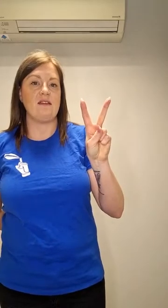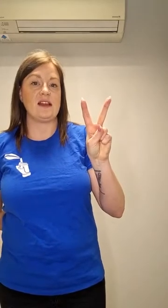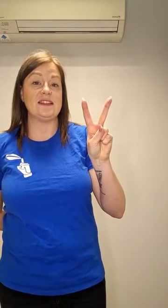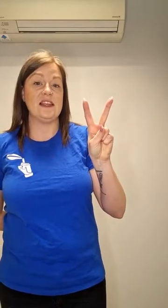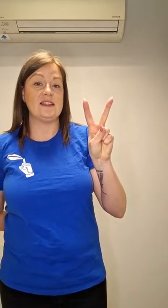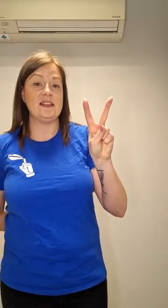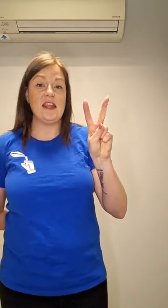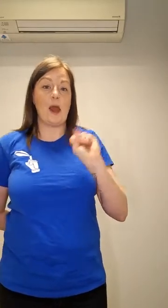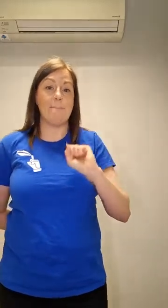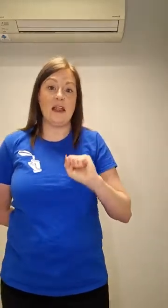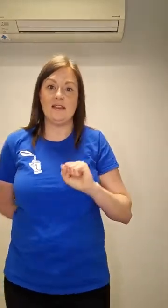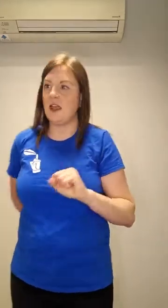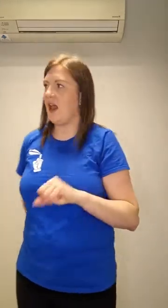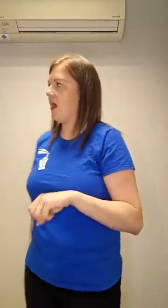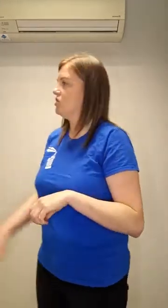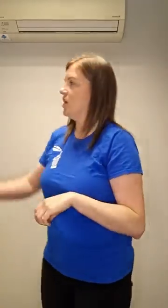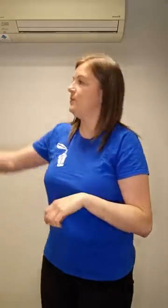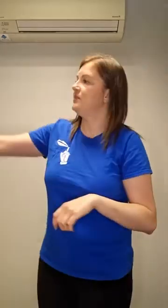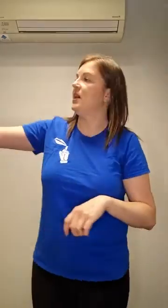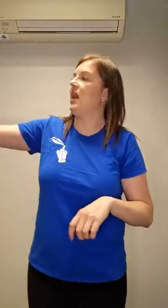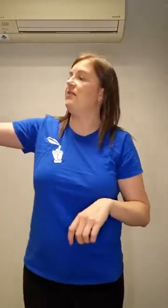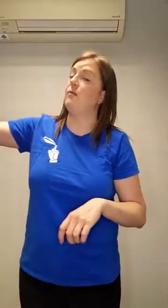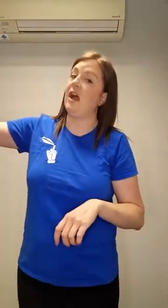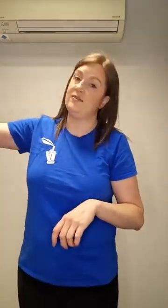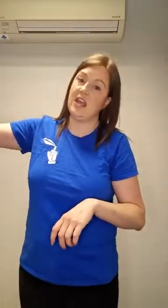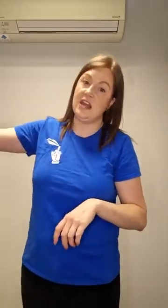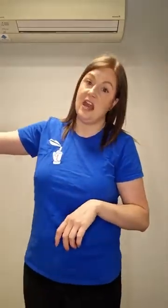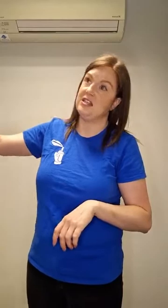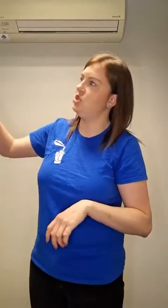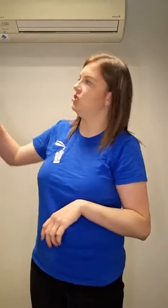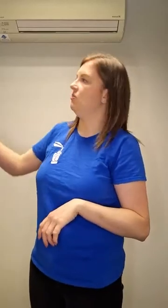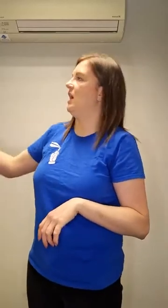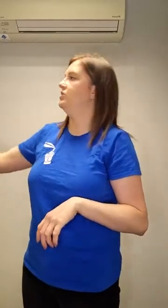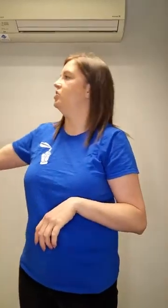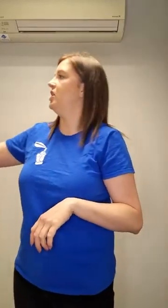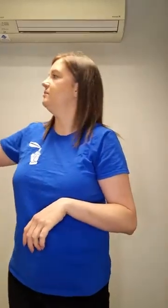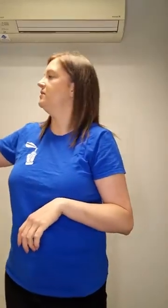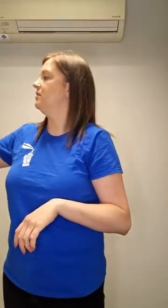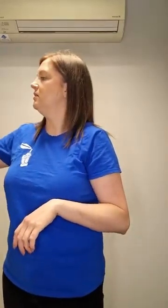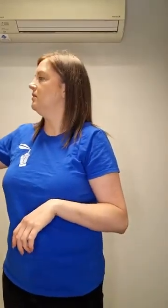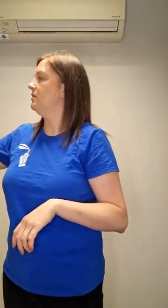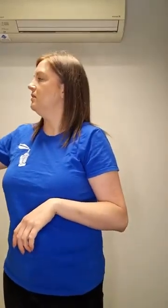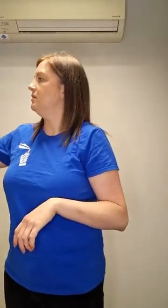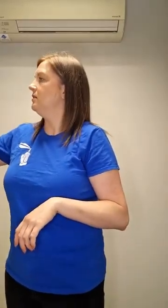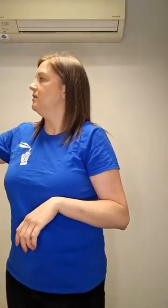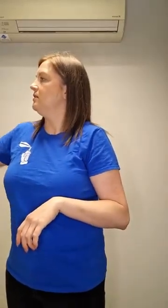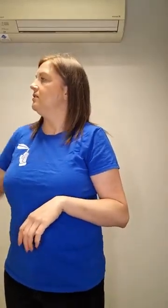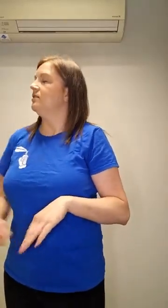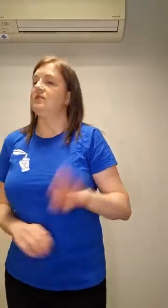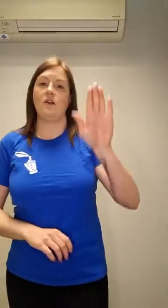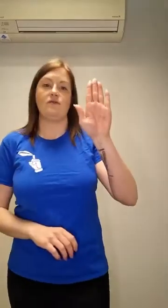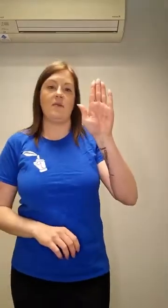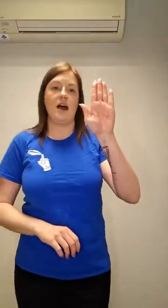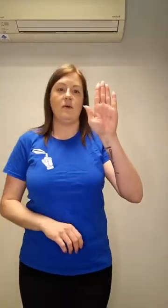are 16 basic hand shapes, and then we have 10 additional hand shapes. So from our